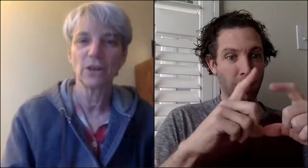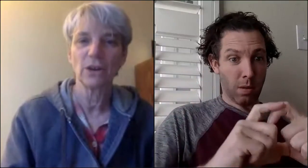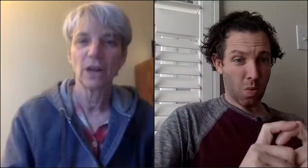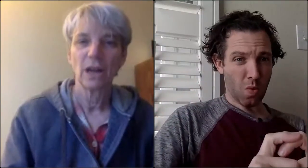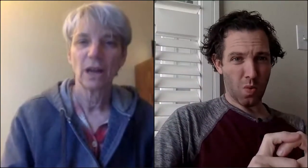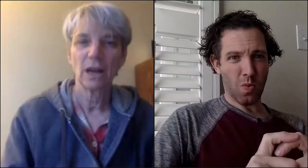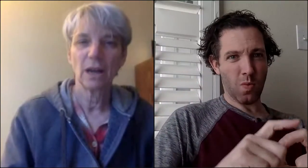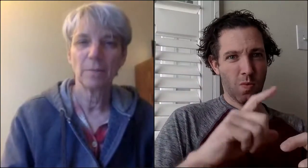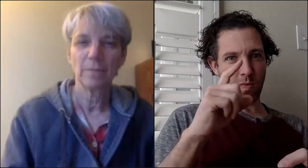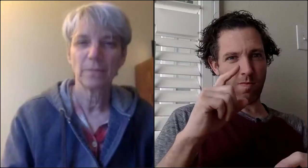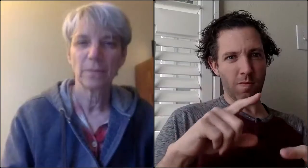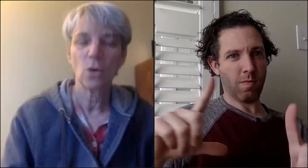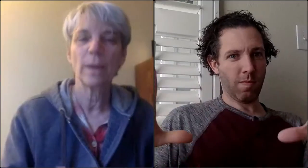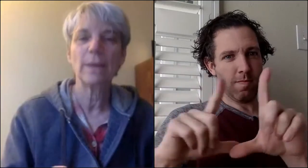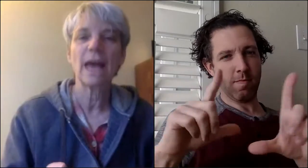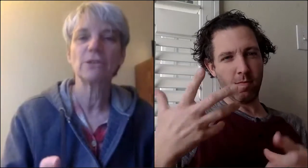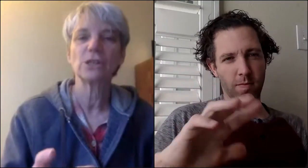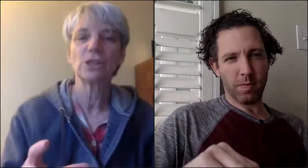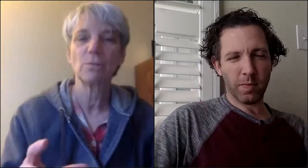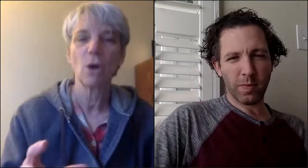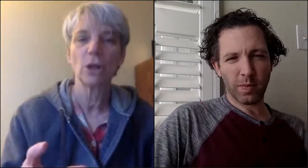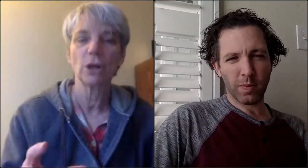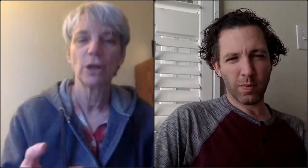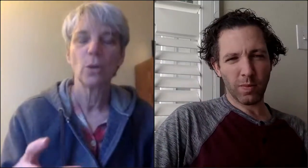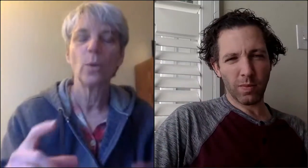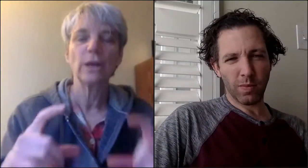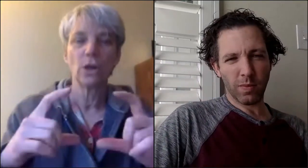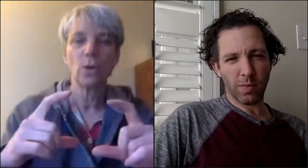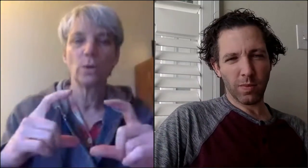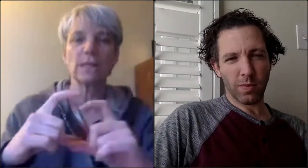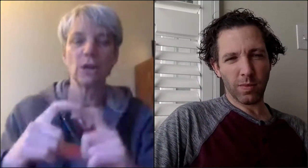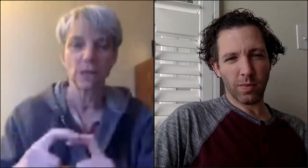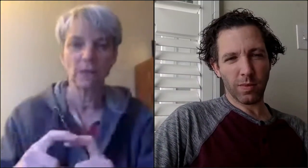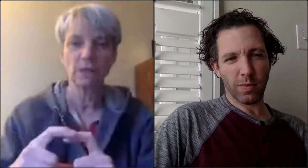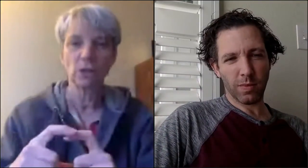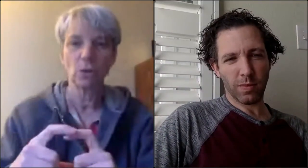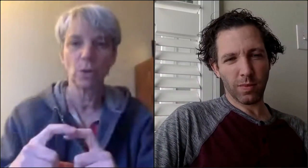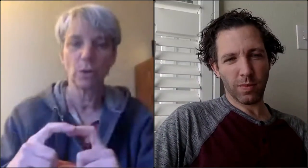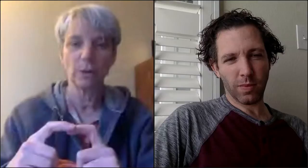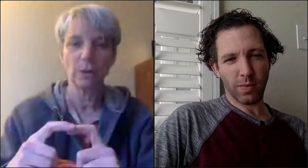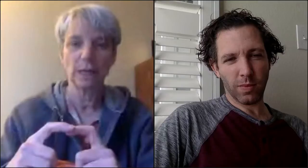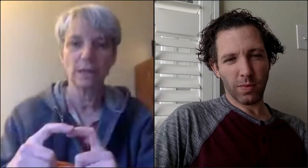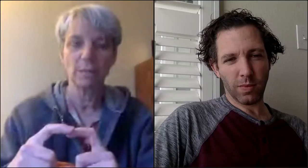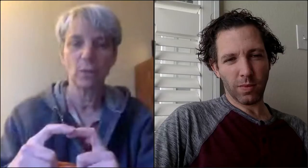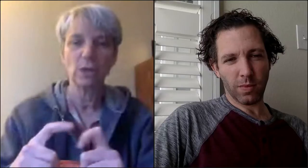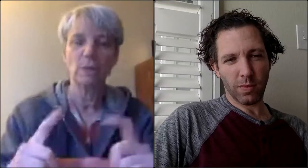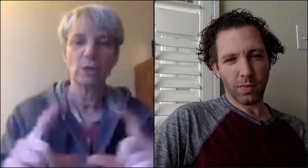other. Or maybe have just a smaller window to see ourselves to make sure we're properly lined up, but we should be